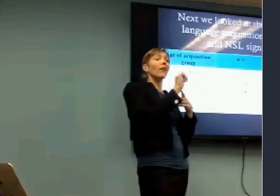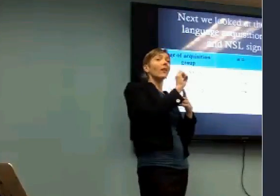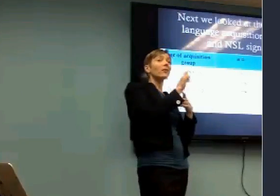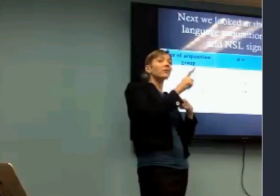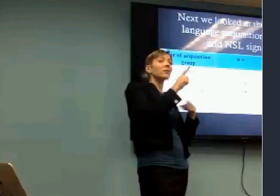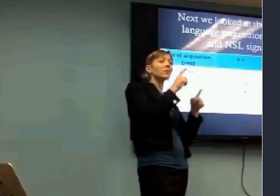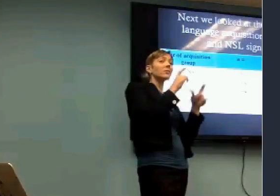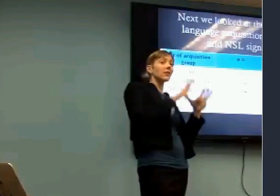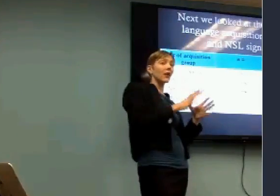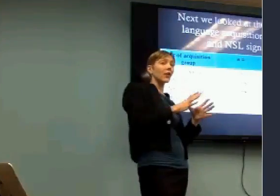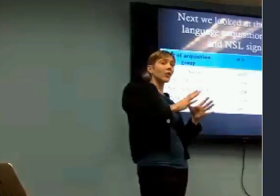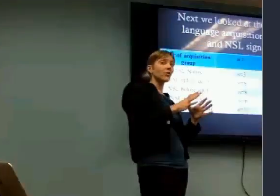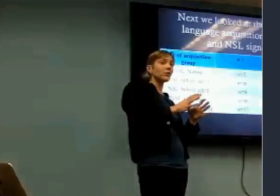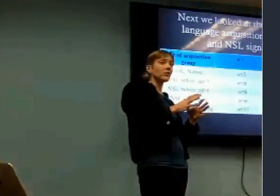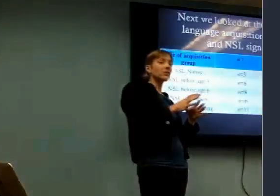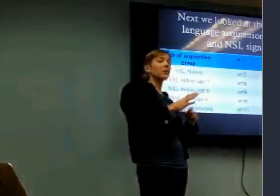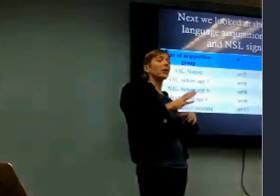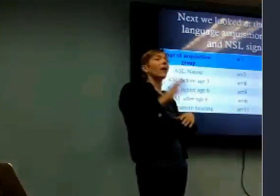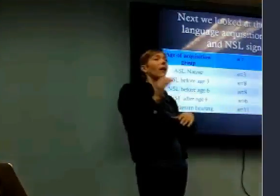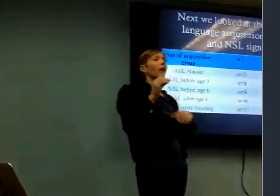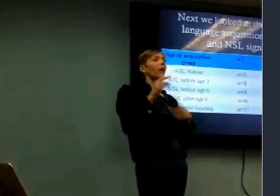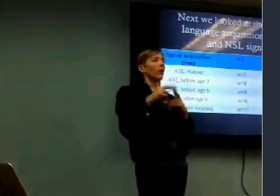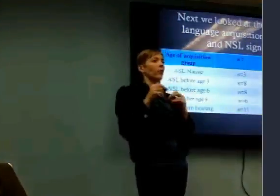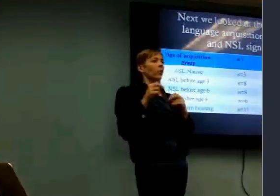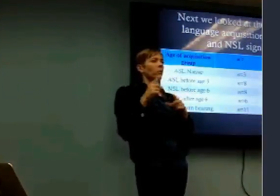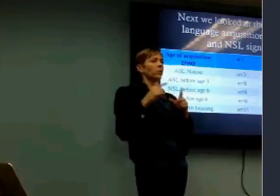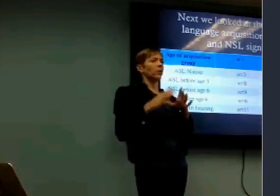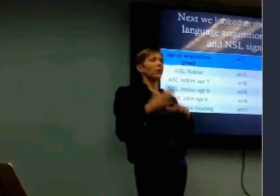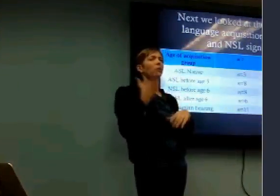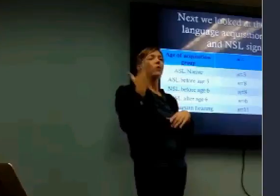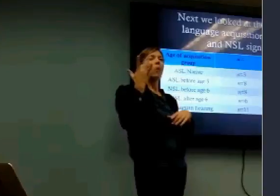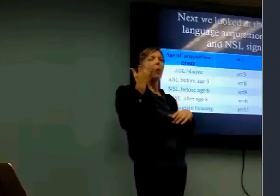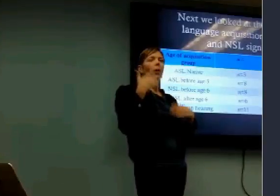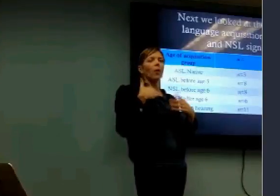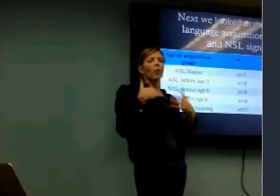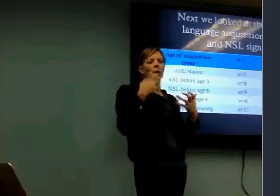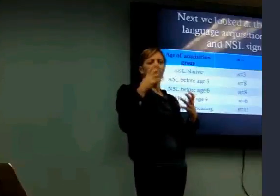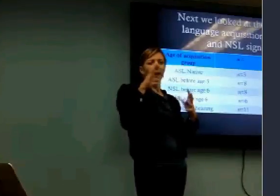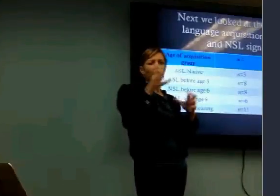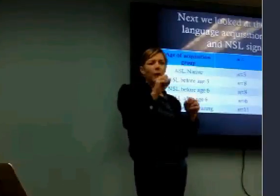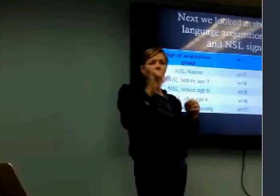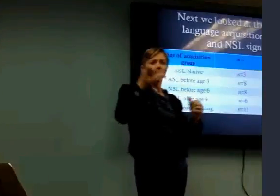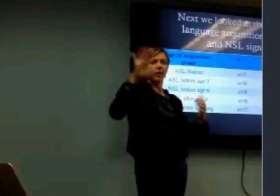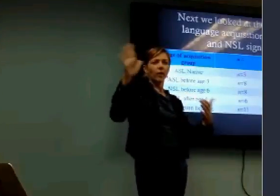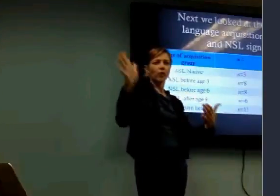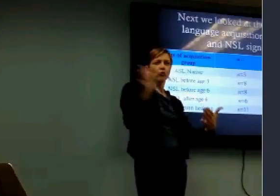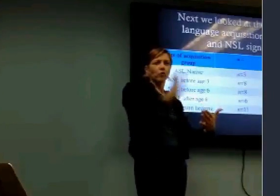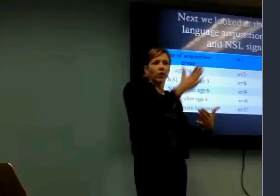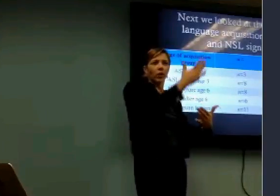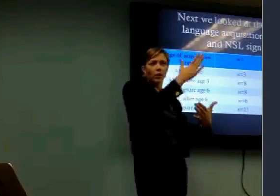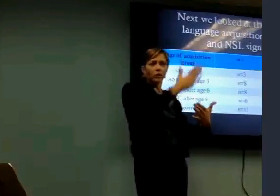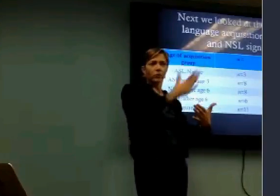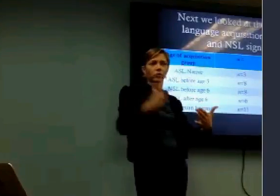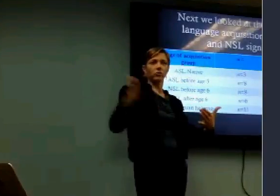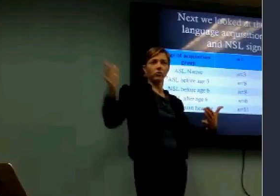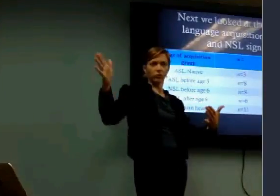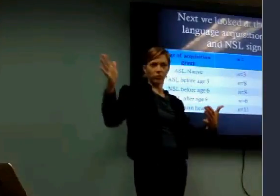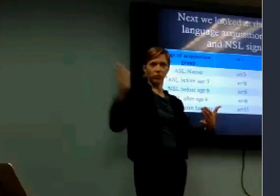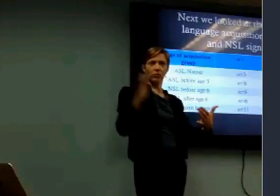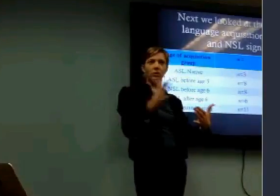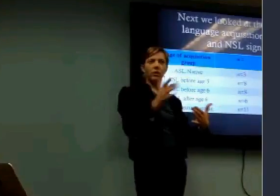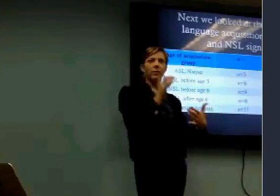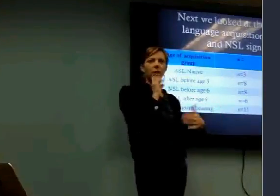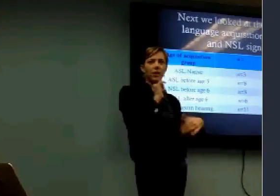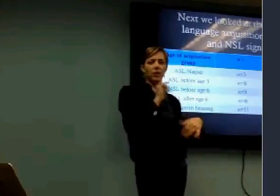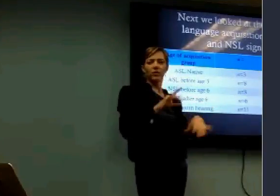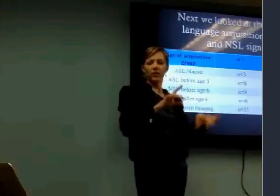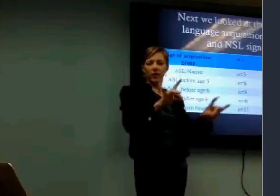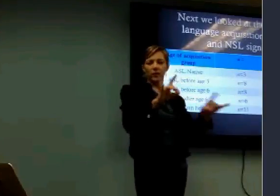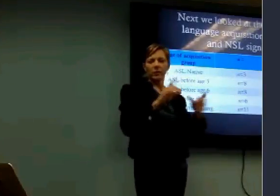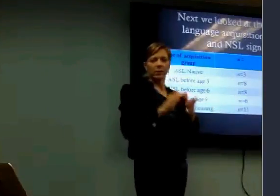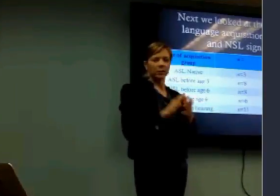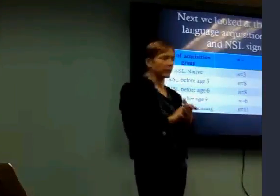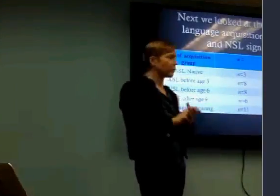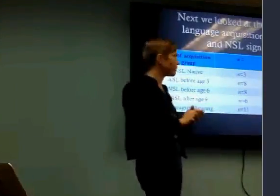So now I look at both ASL signers and Nicaraguan signers, because I want to capture that range of age